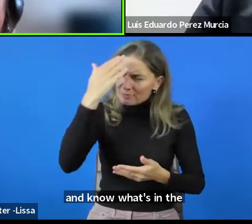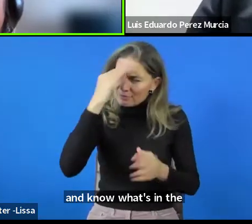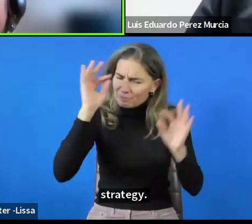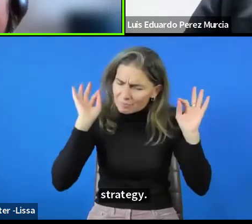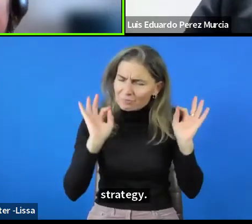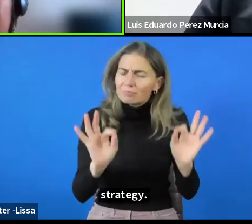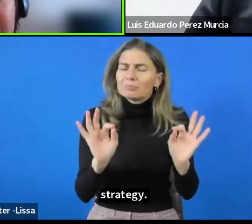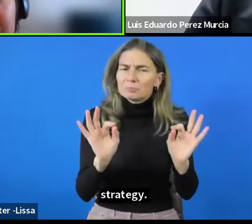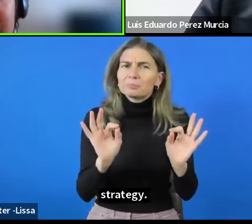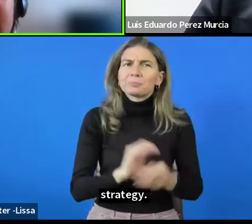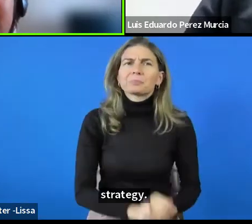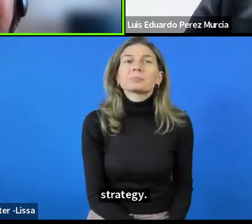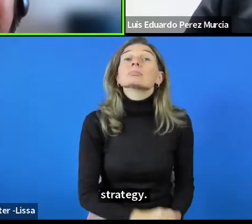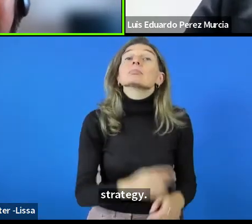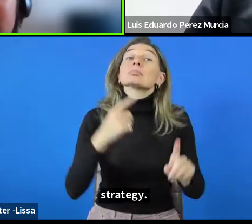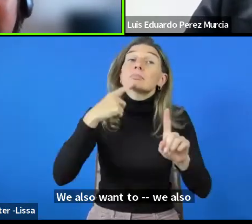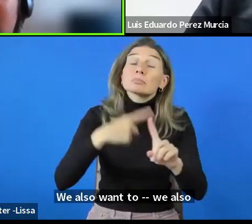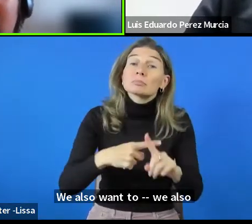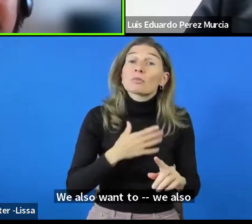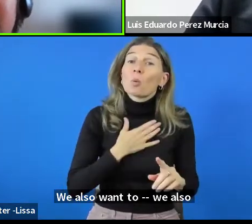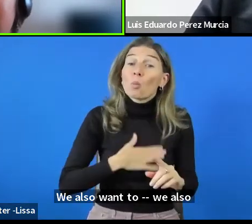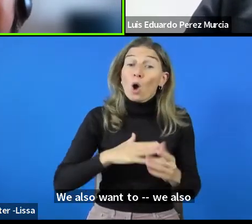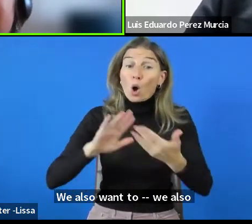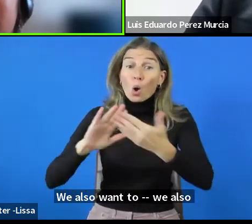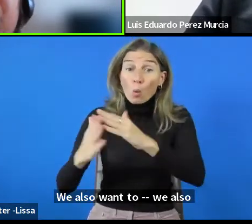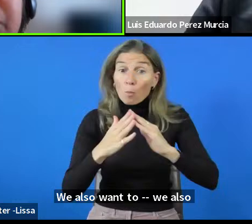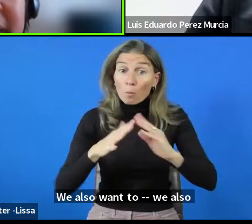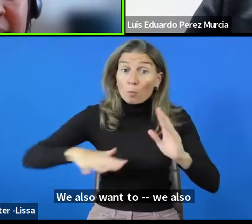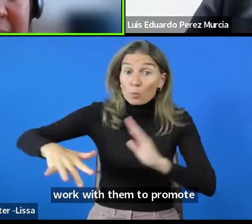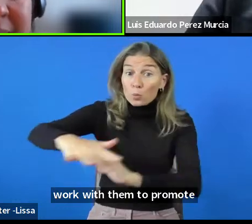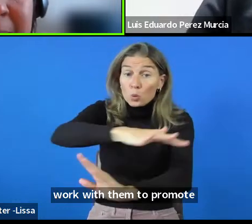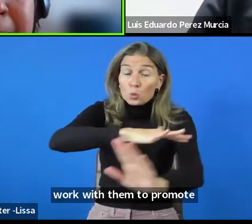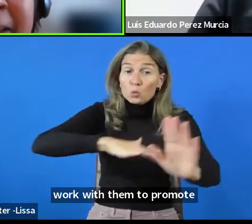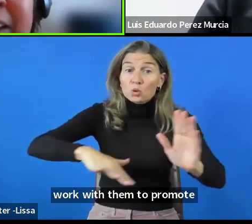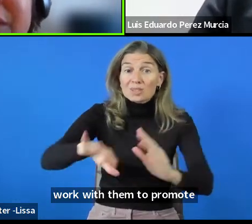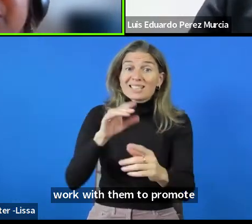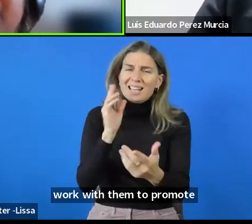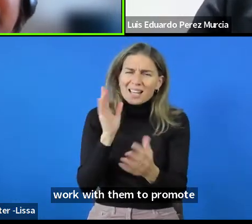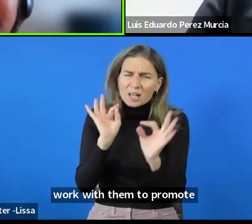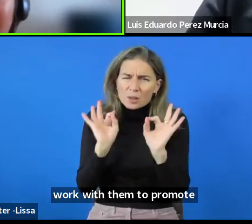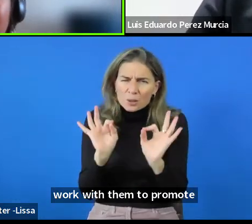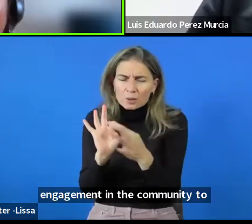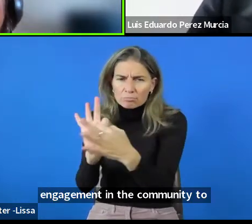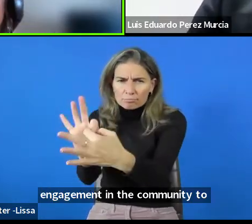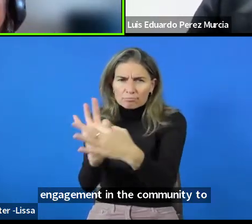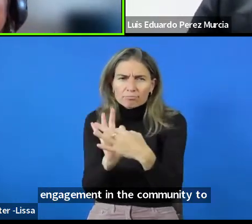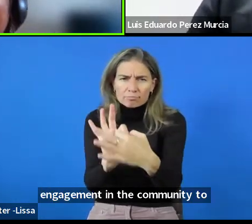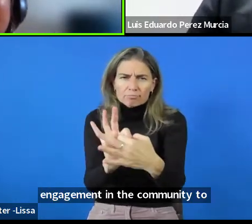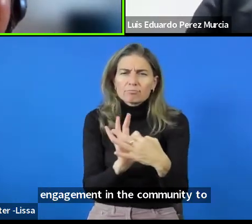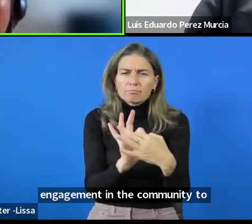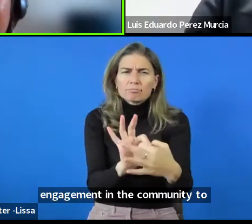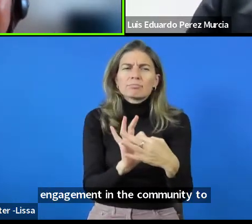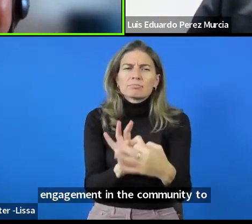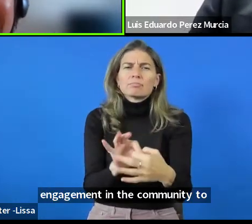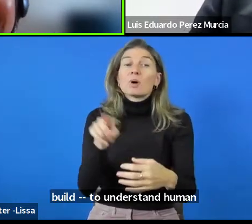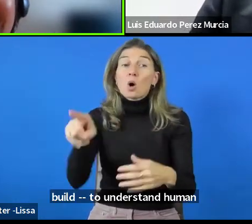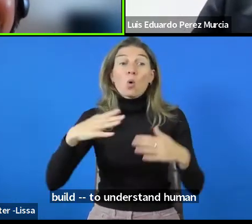engagement in the community, to build, to understand human rights. So SEPO has really